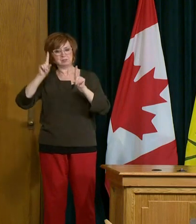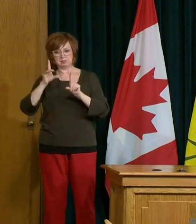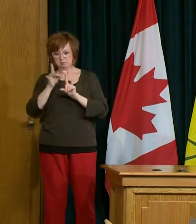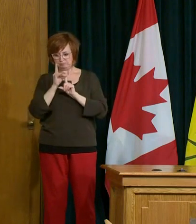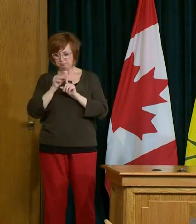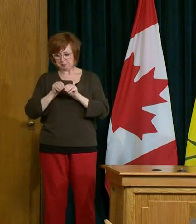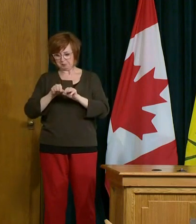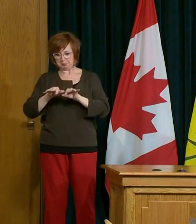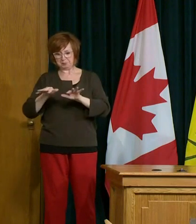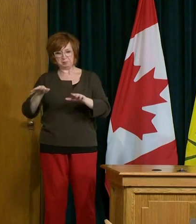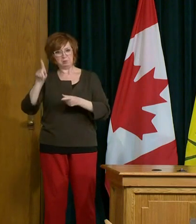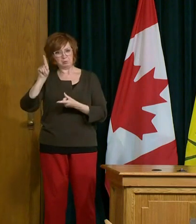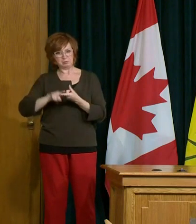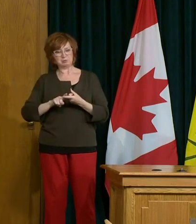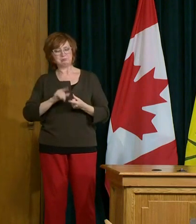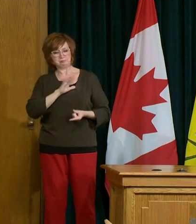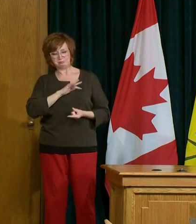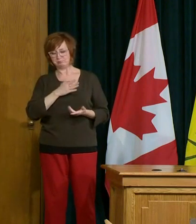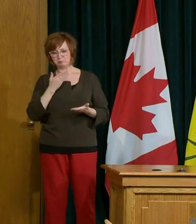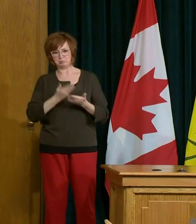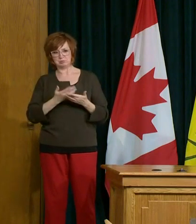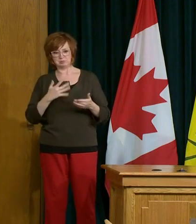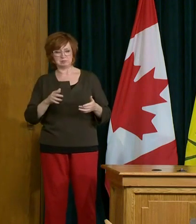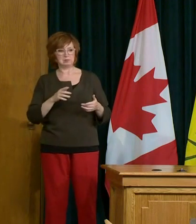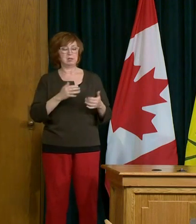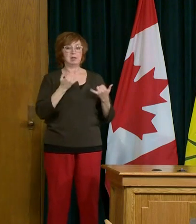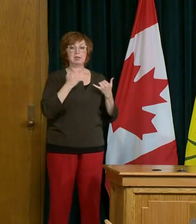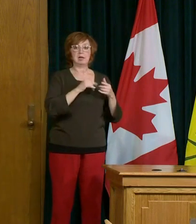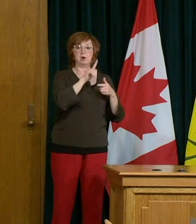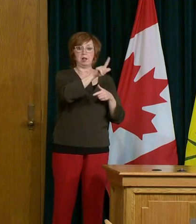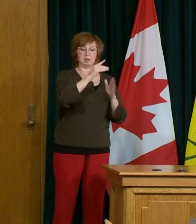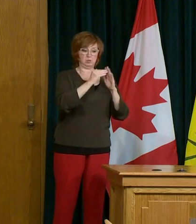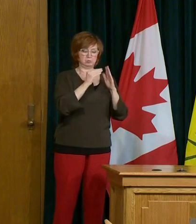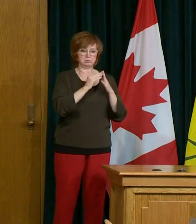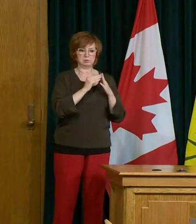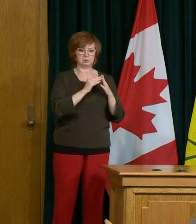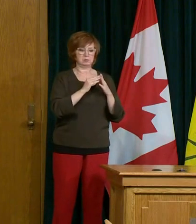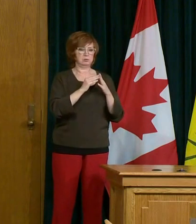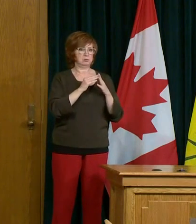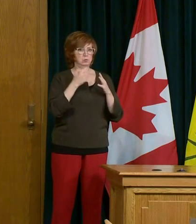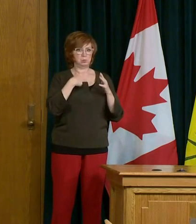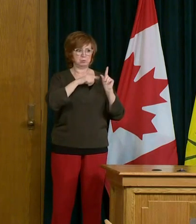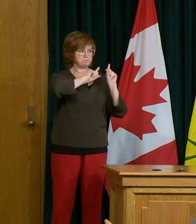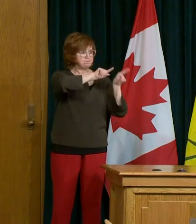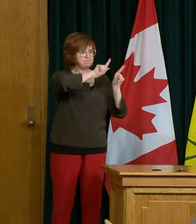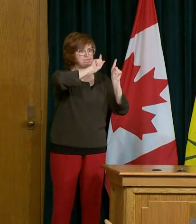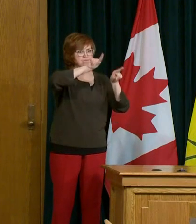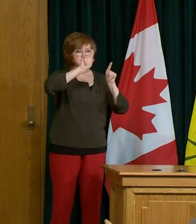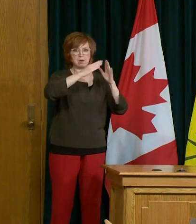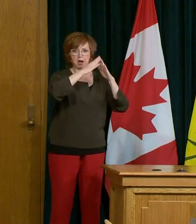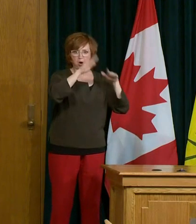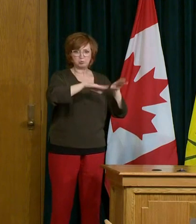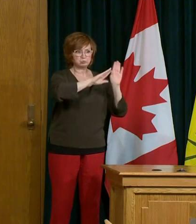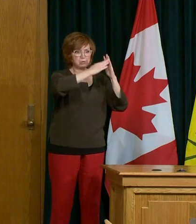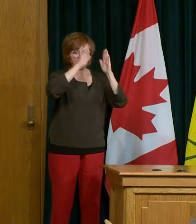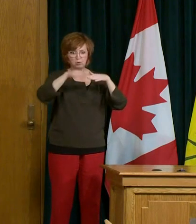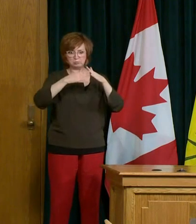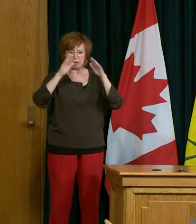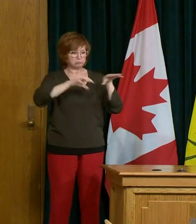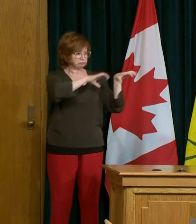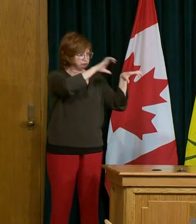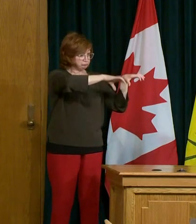respect to going door to door, doing harm assessment, risk assessment for whether or not folks can isolate themselves, and then putting